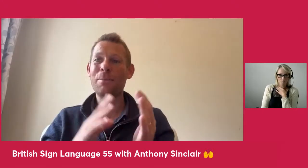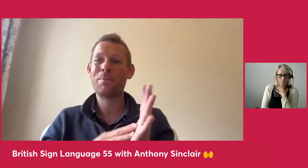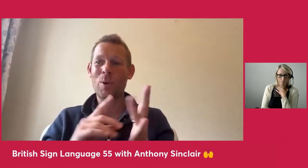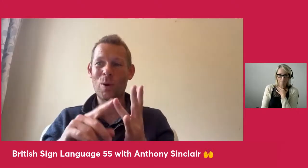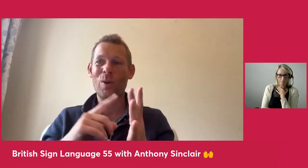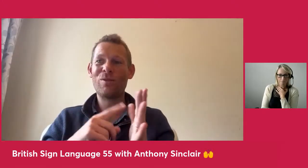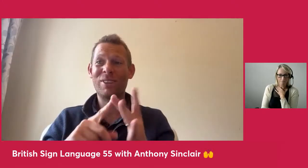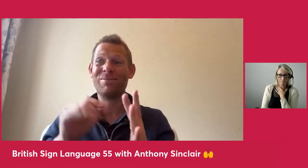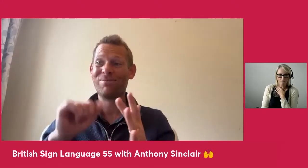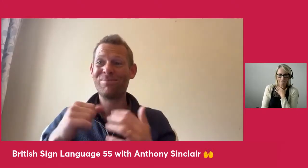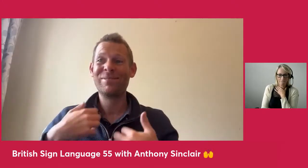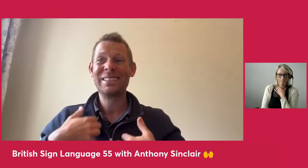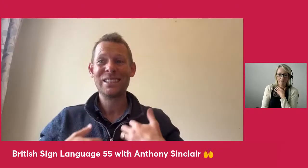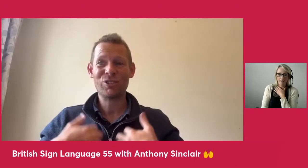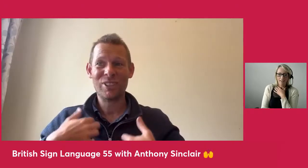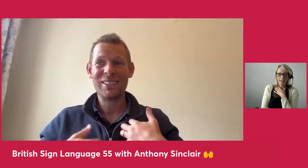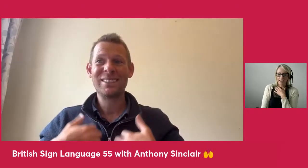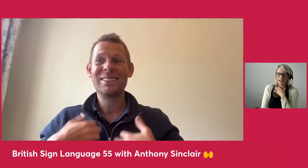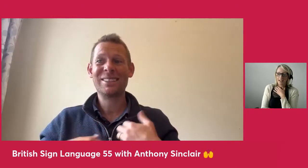too.